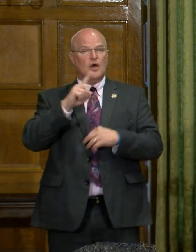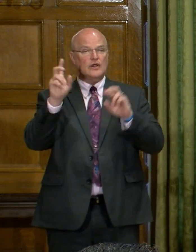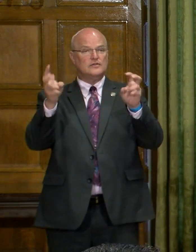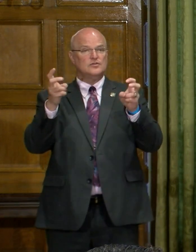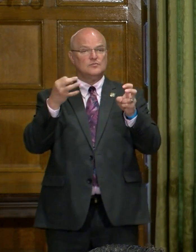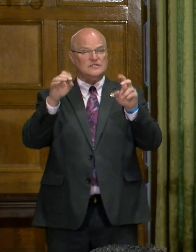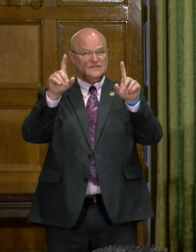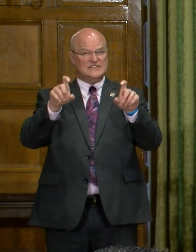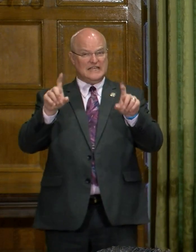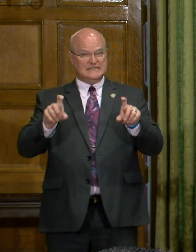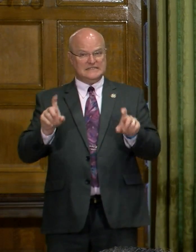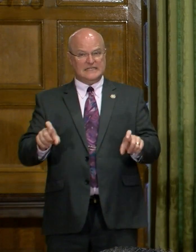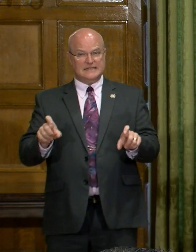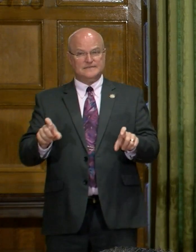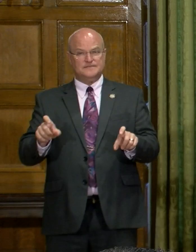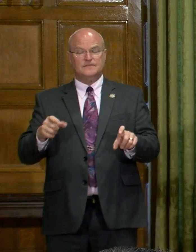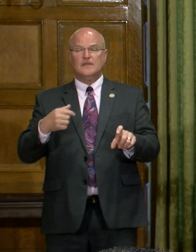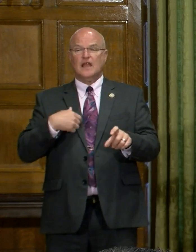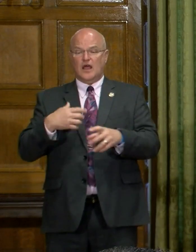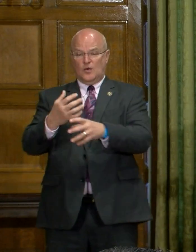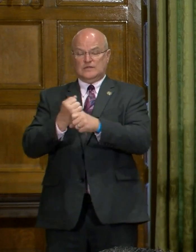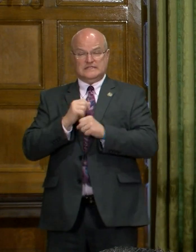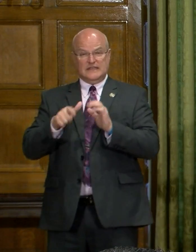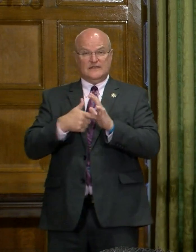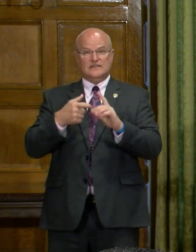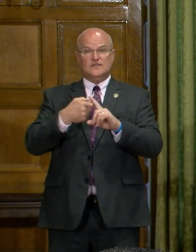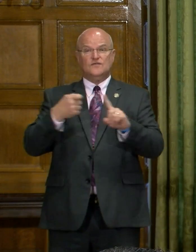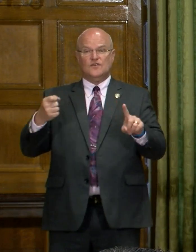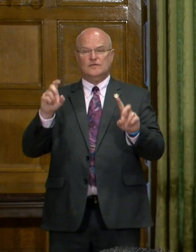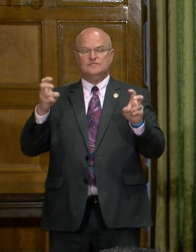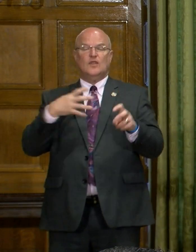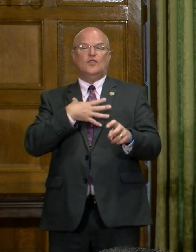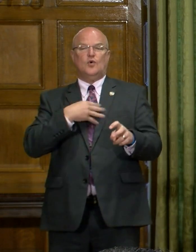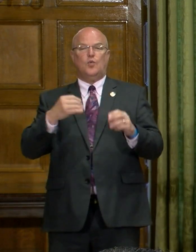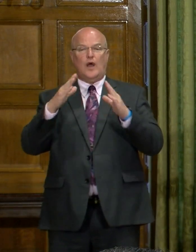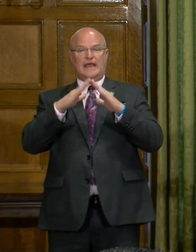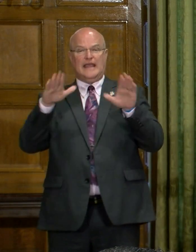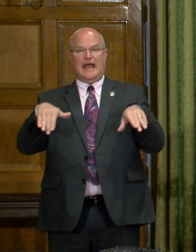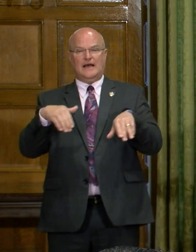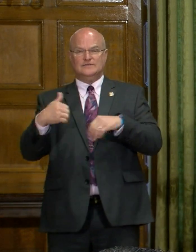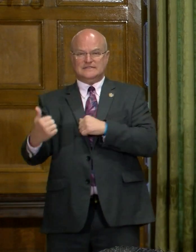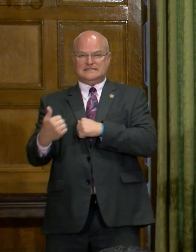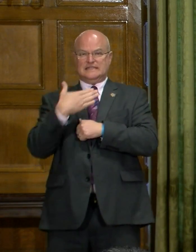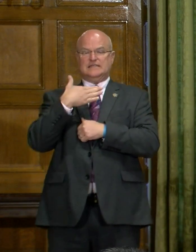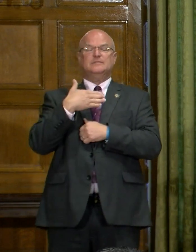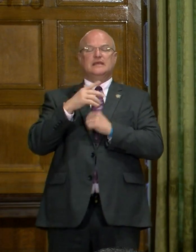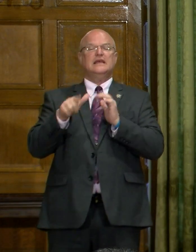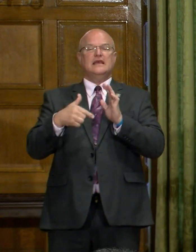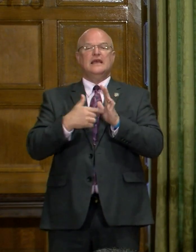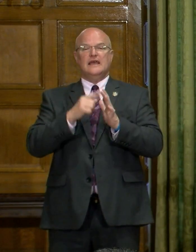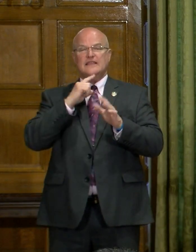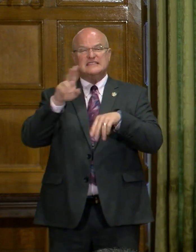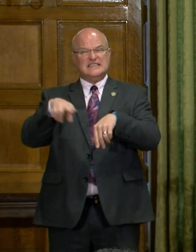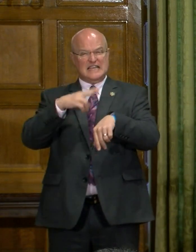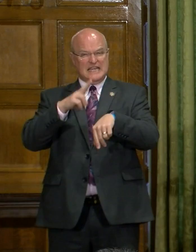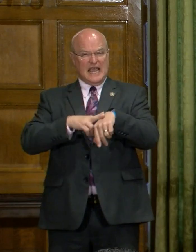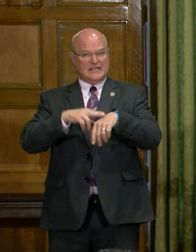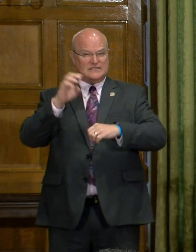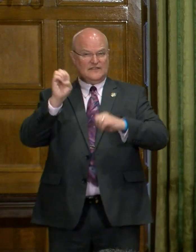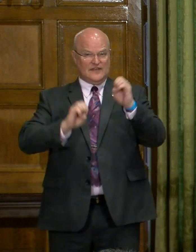in terms of testing. I received this from the White House that was sent to me, and this is a